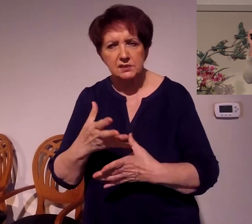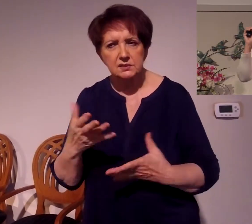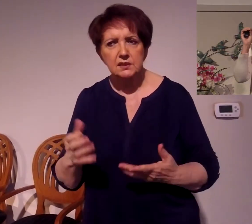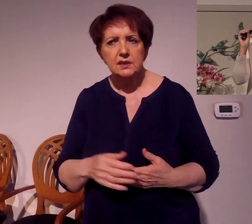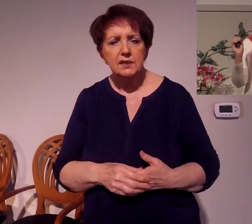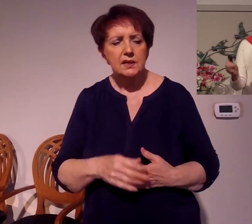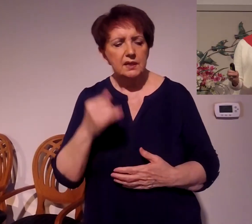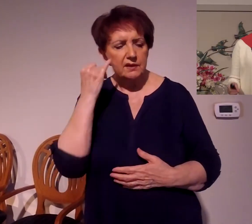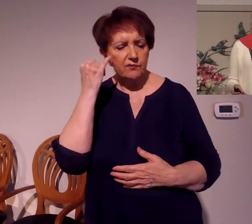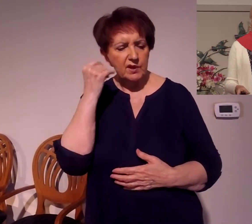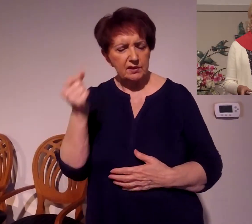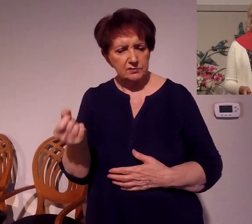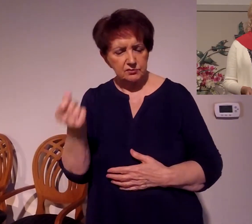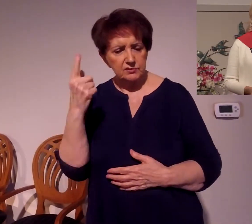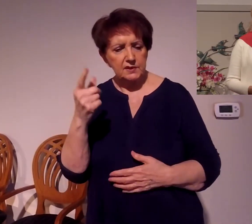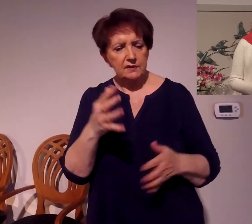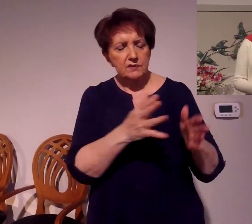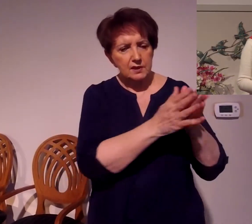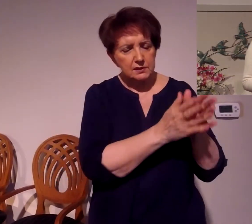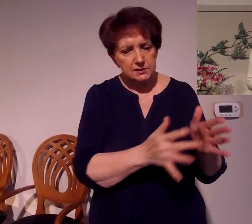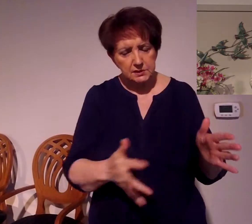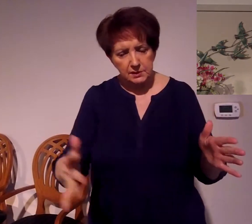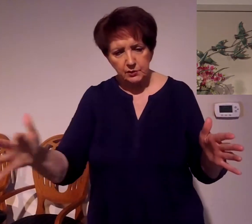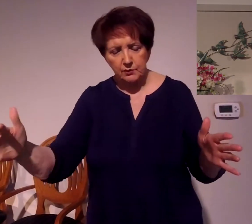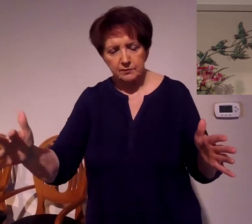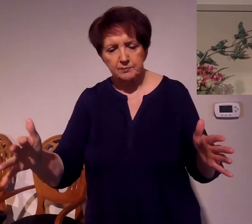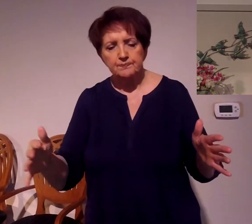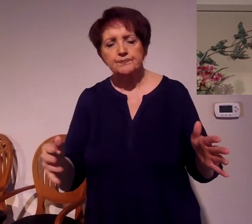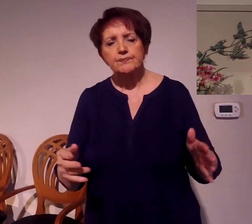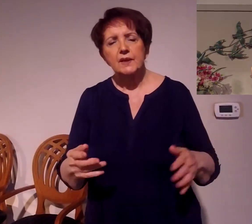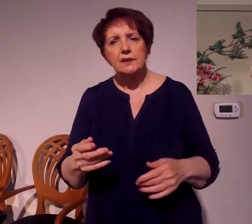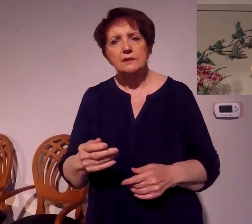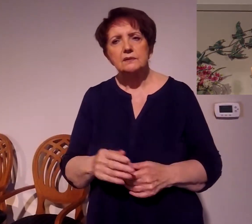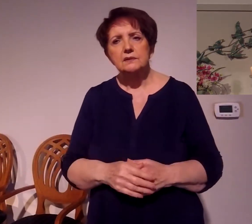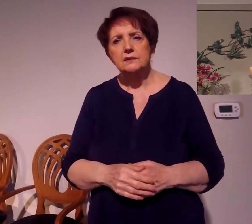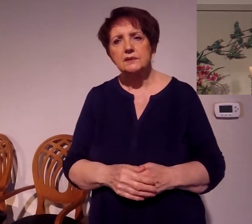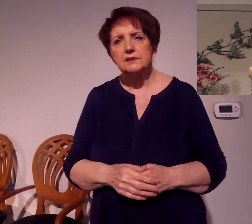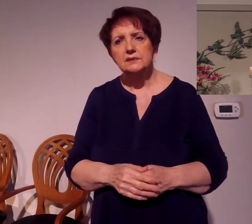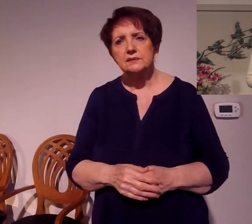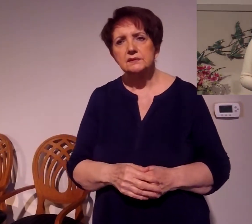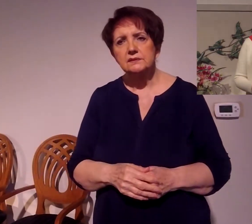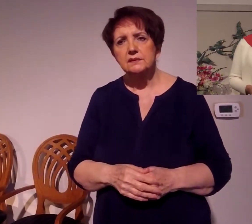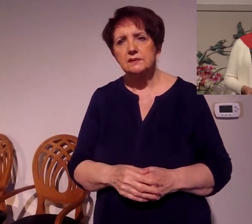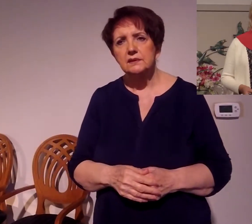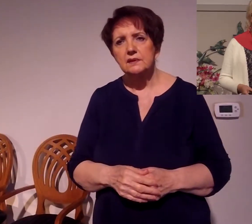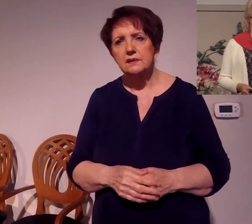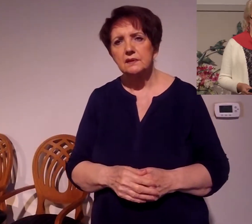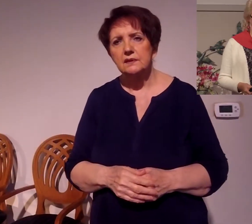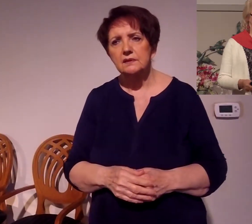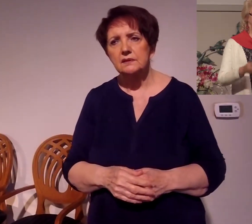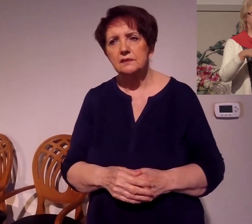this is a continuum, is to look at the way this